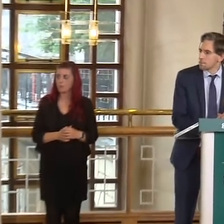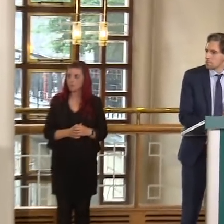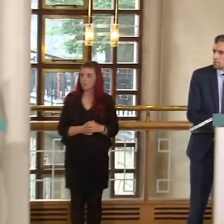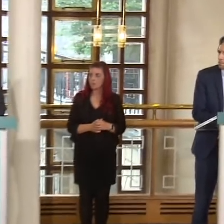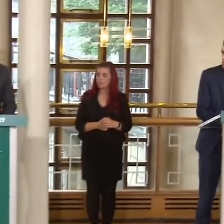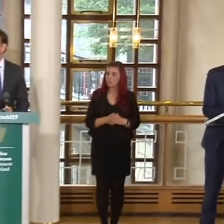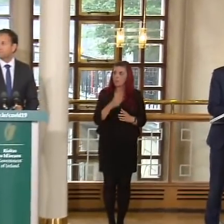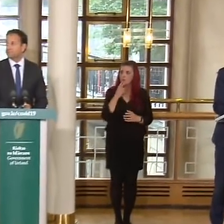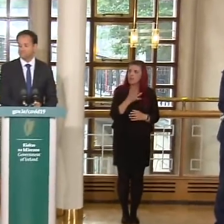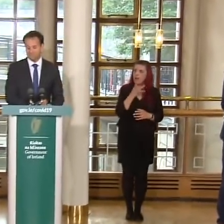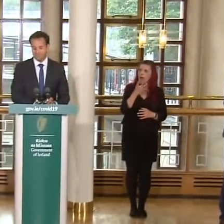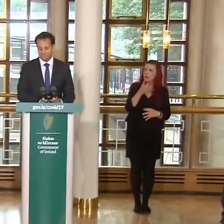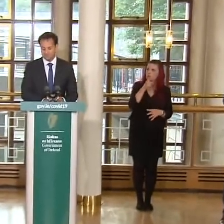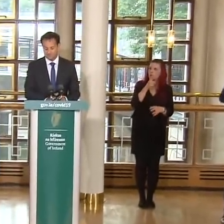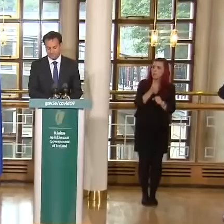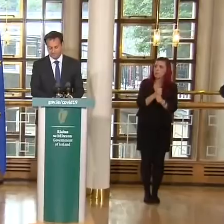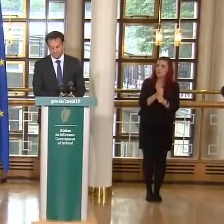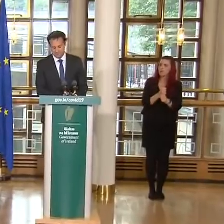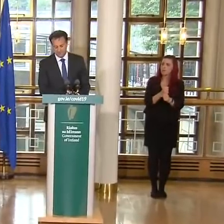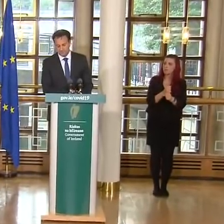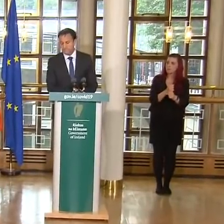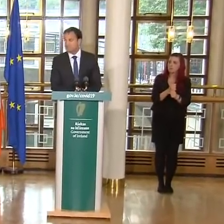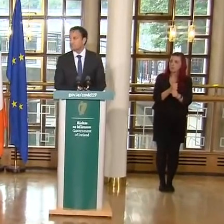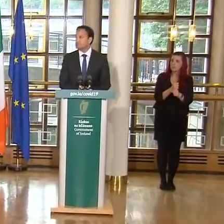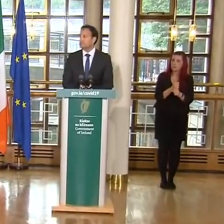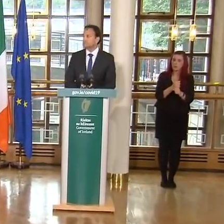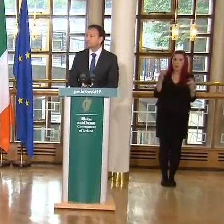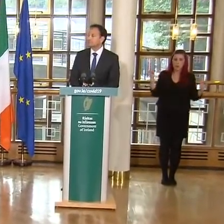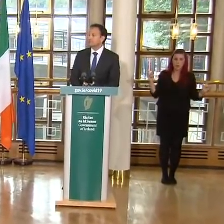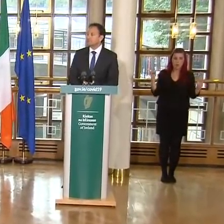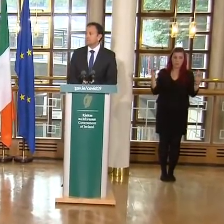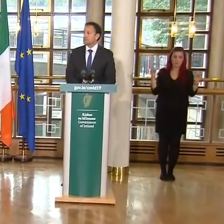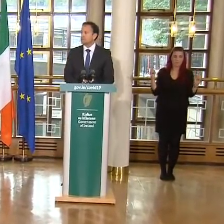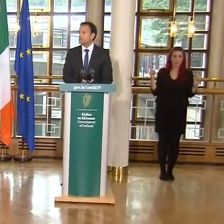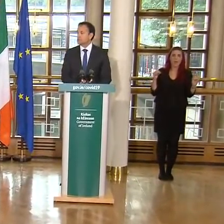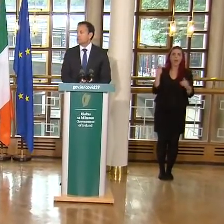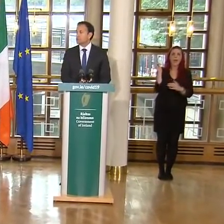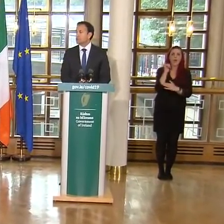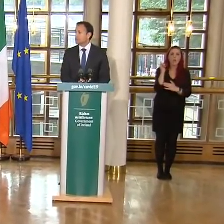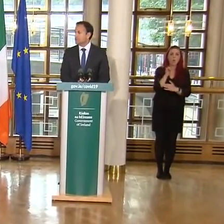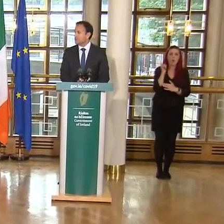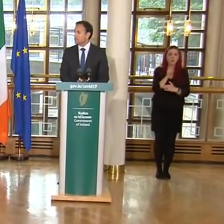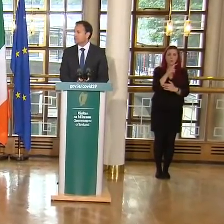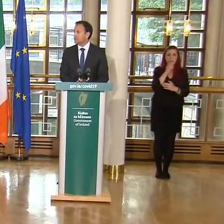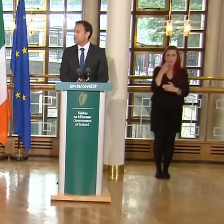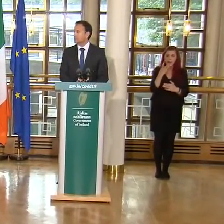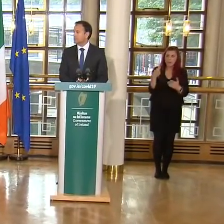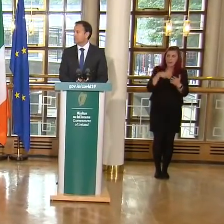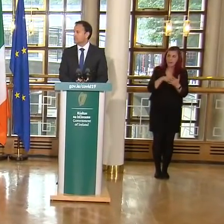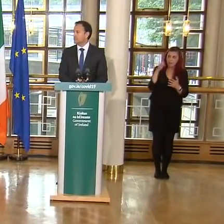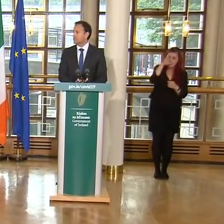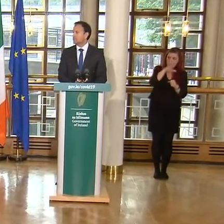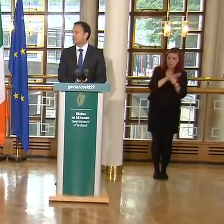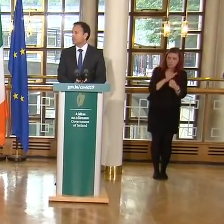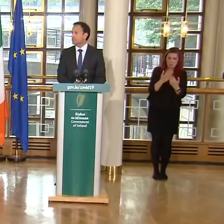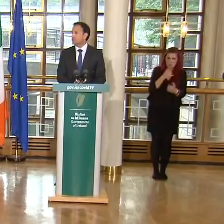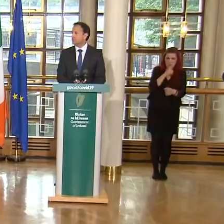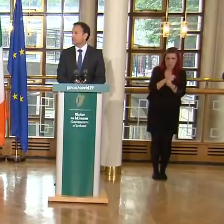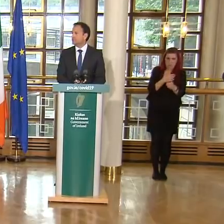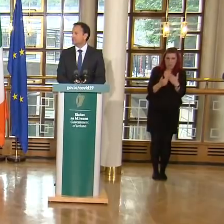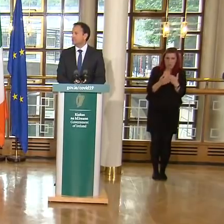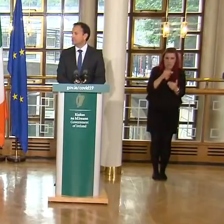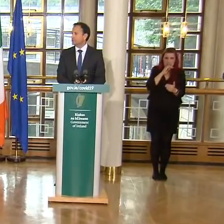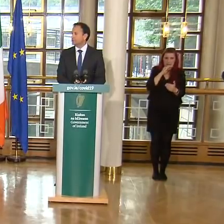Can I just ask, in relation to the airports, you said that extra precautions might be put in place. What would they be? Would they be